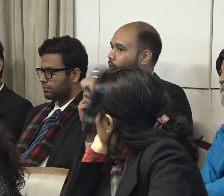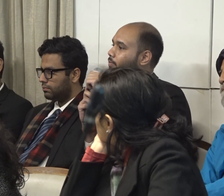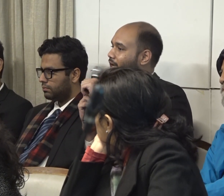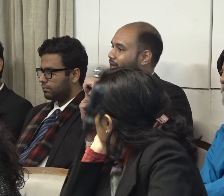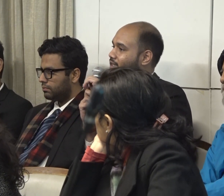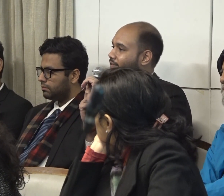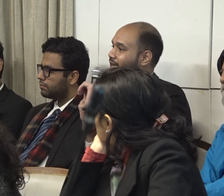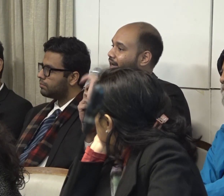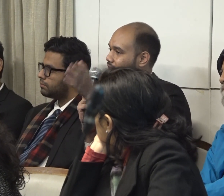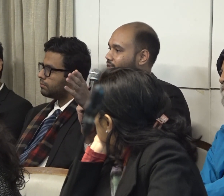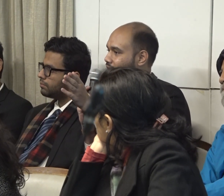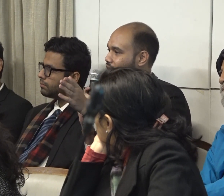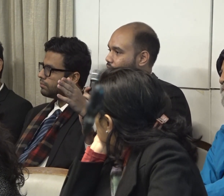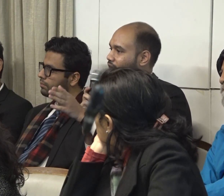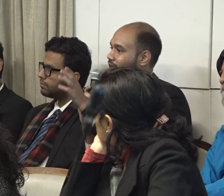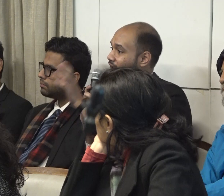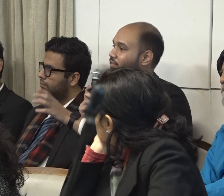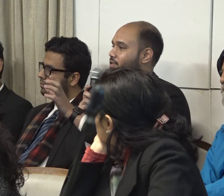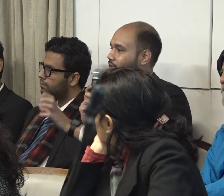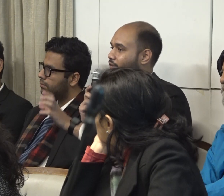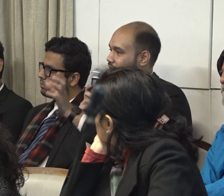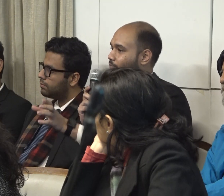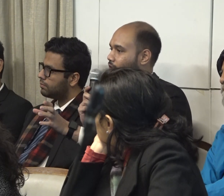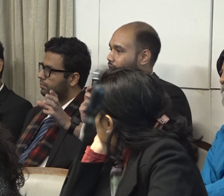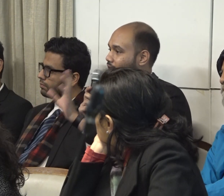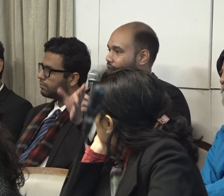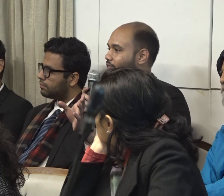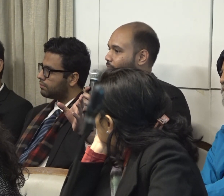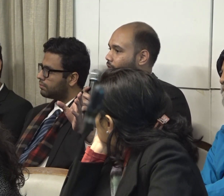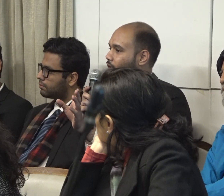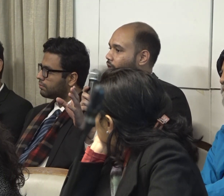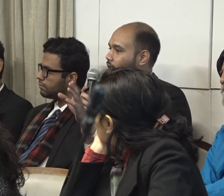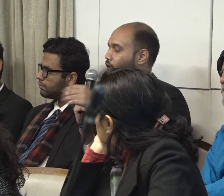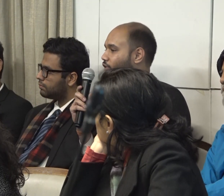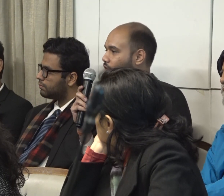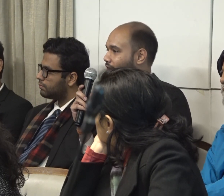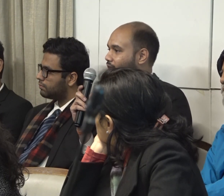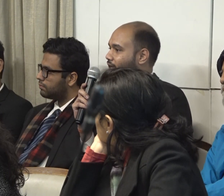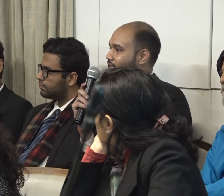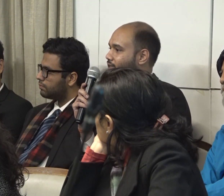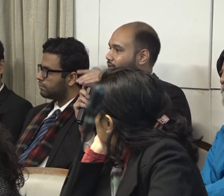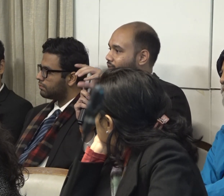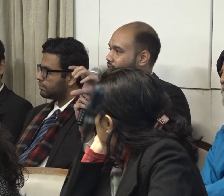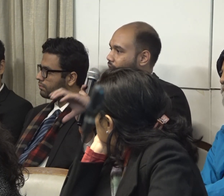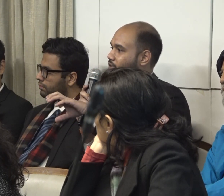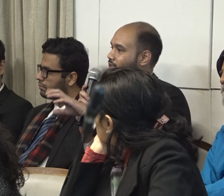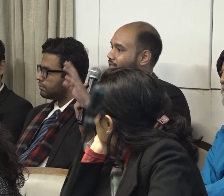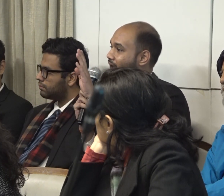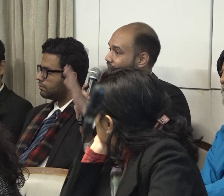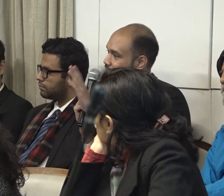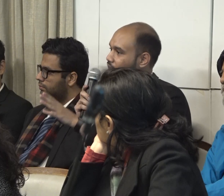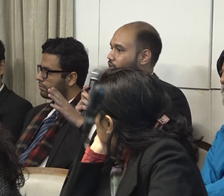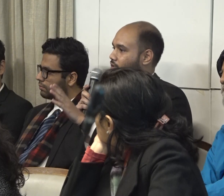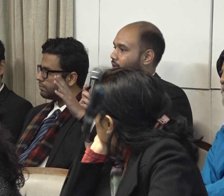will probably arise at a very later stage when we have a certain framework, a legal framework. Now, we all recognize that this question